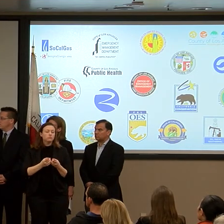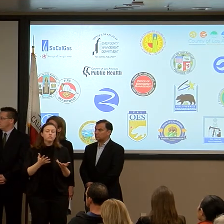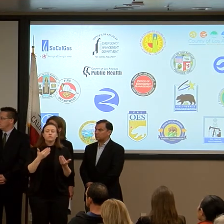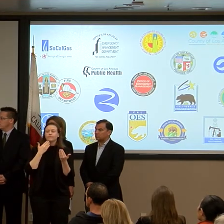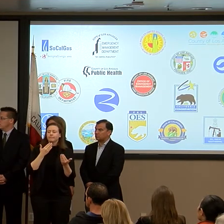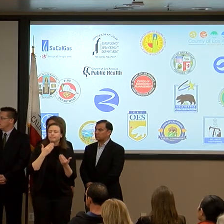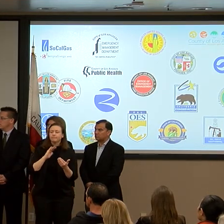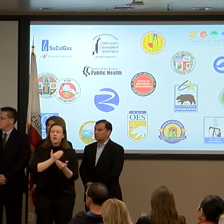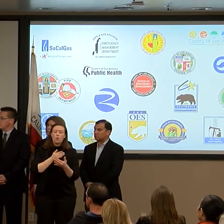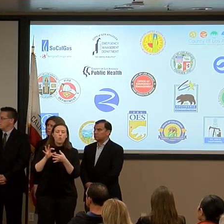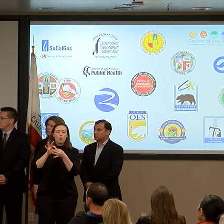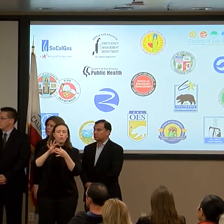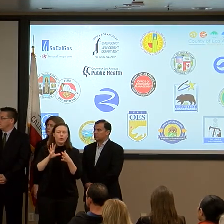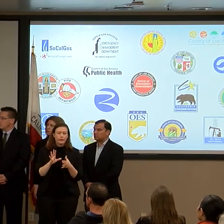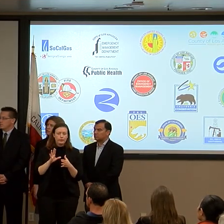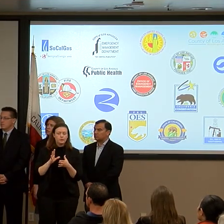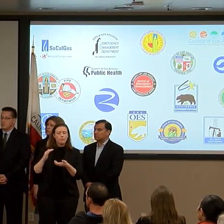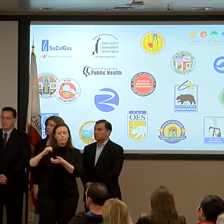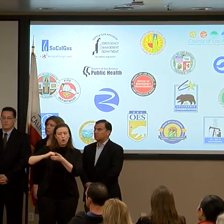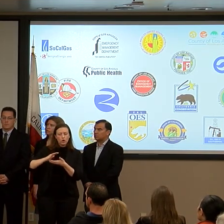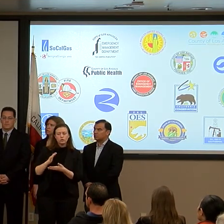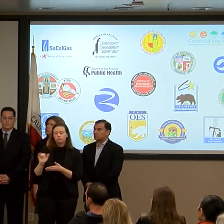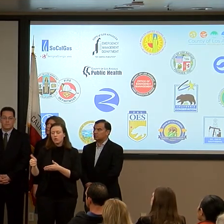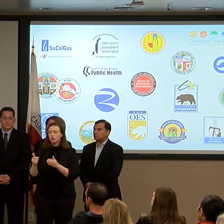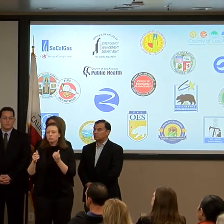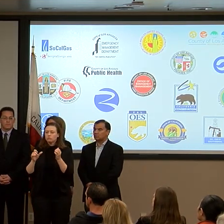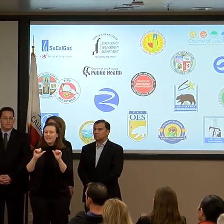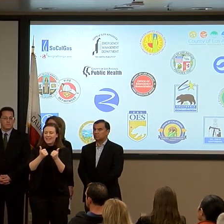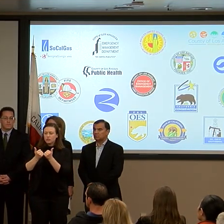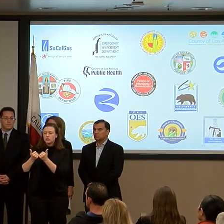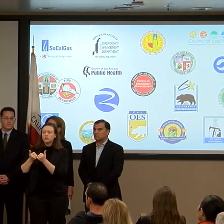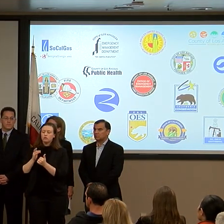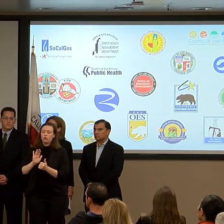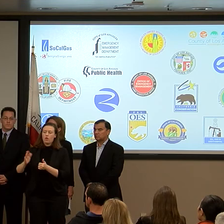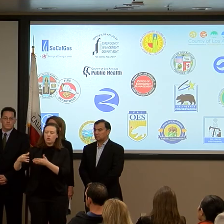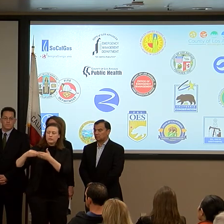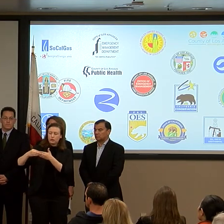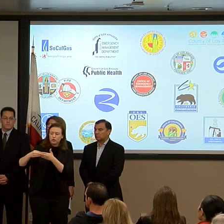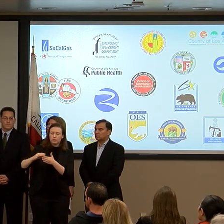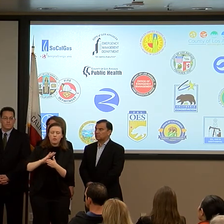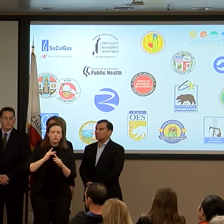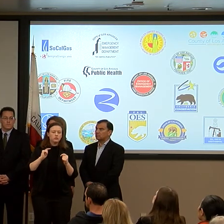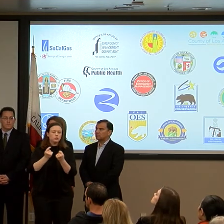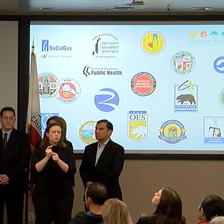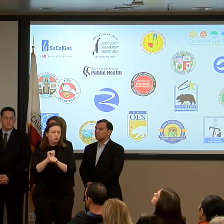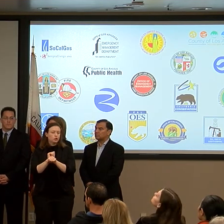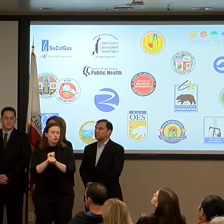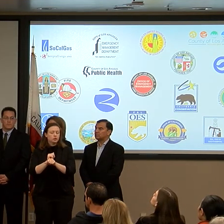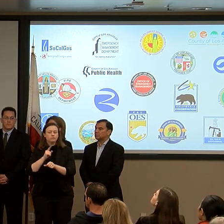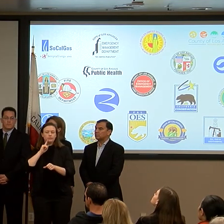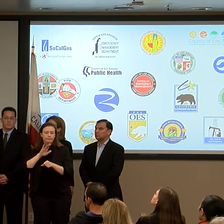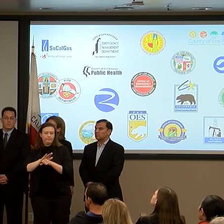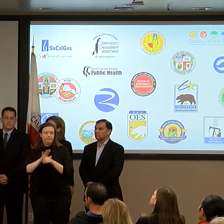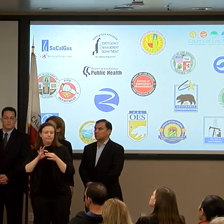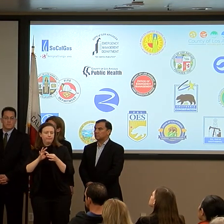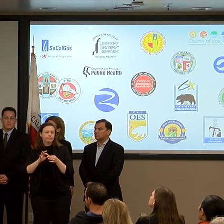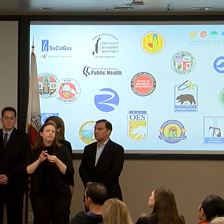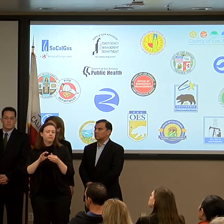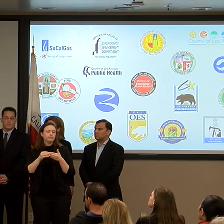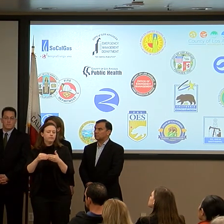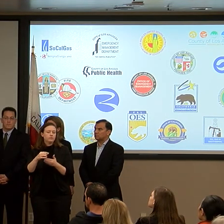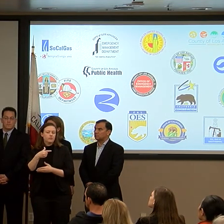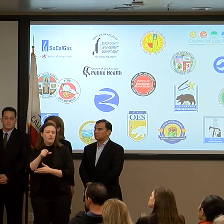and cooperators and assisting agencies for their leadership and their teamwork and dedication in relation to this gas